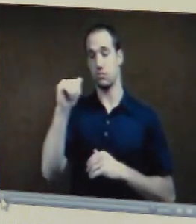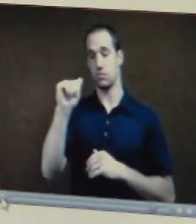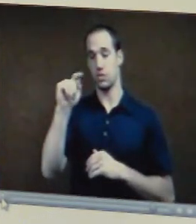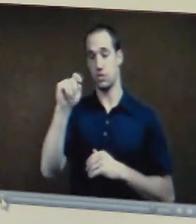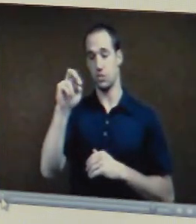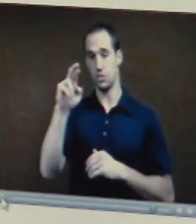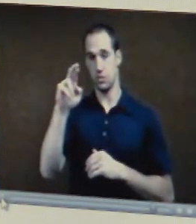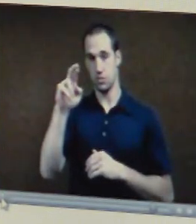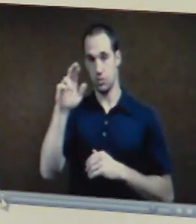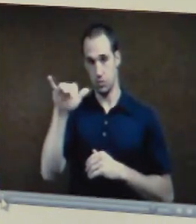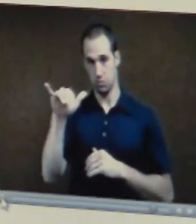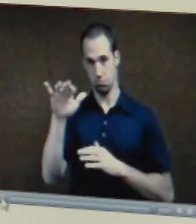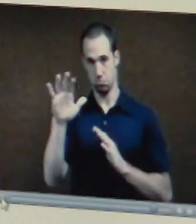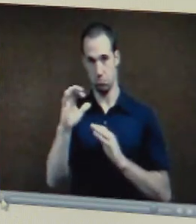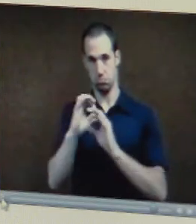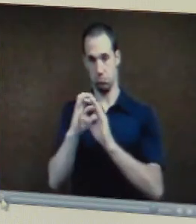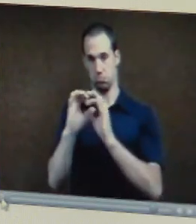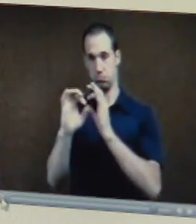about